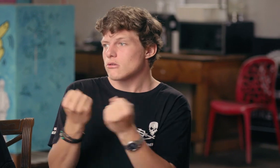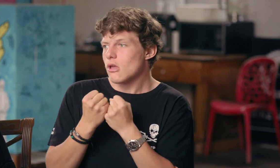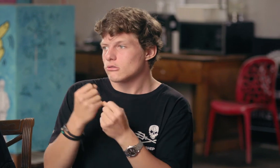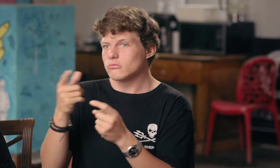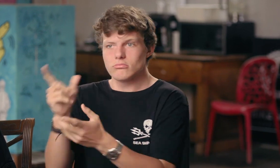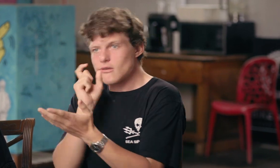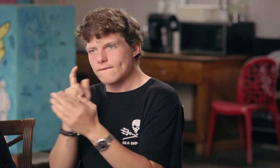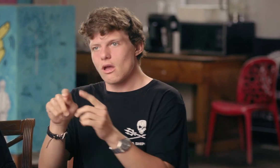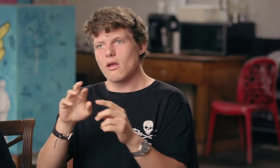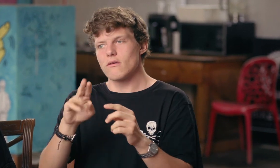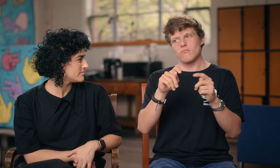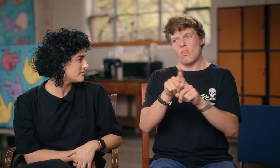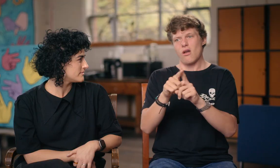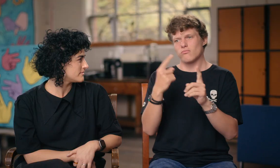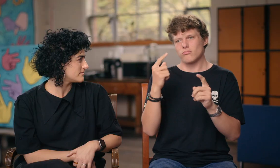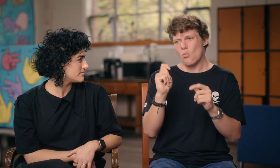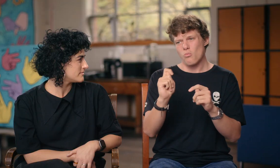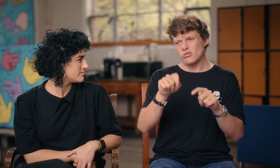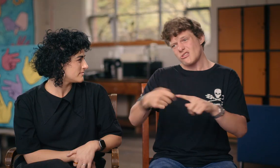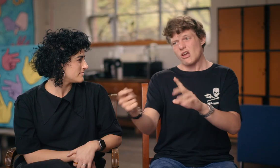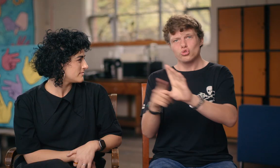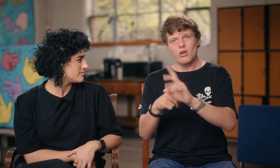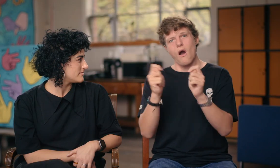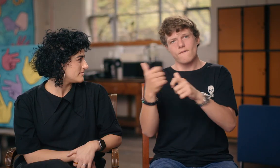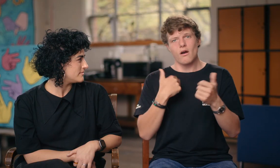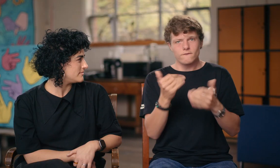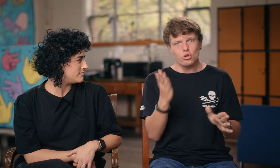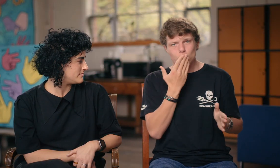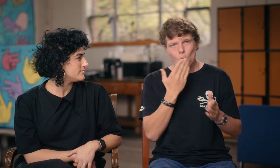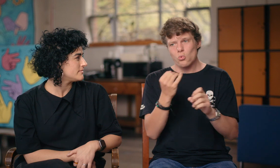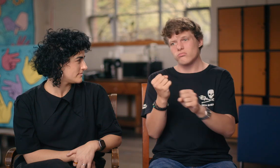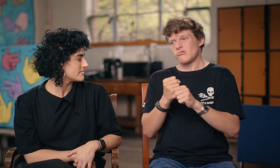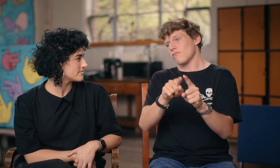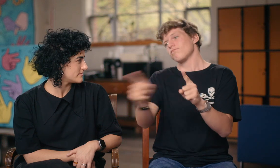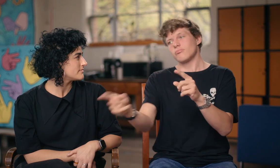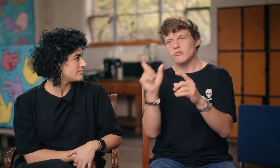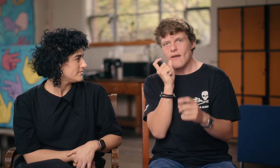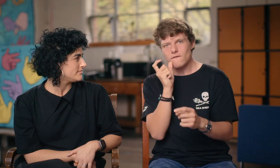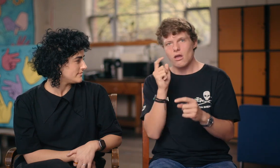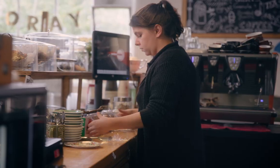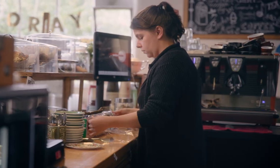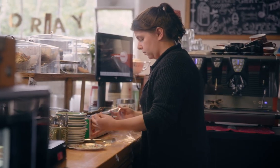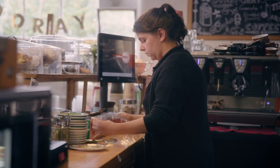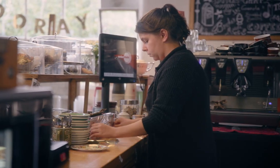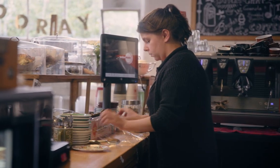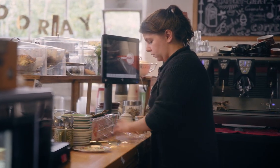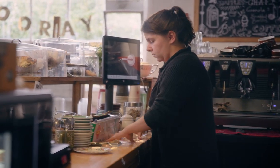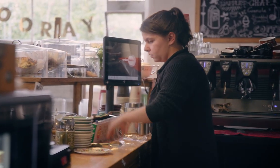school, I got a job in a cafe the following year, thanks to the experience I gained at Trade Block. A cafe staff member delivers a coffee to a